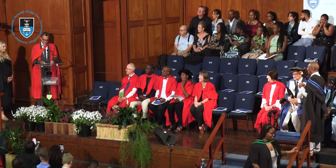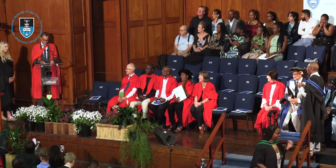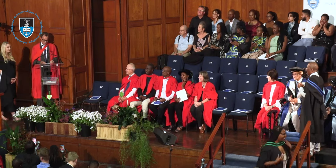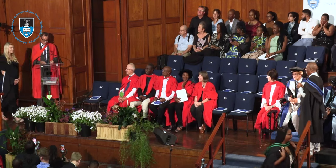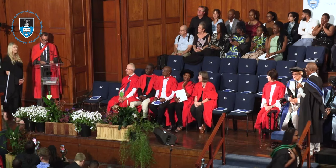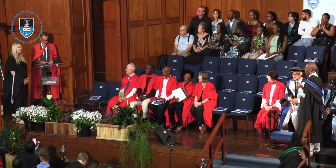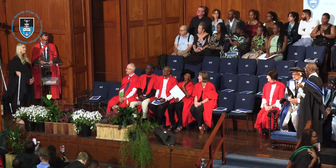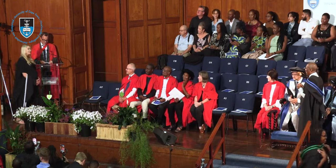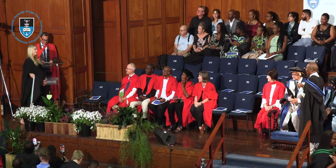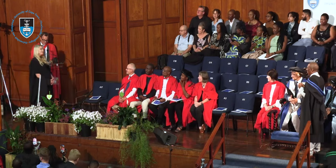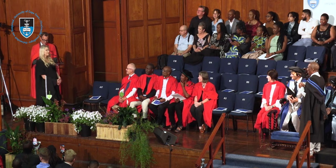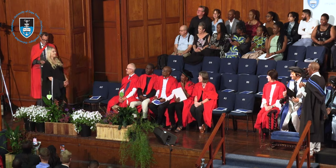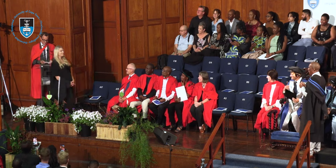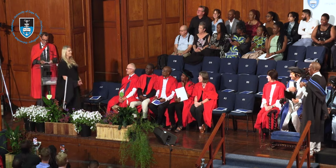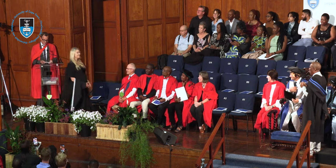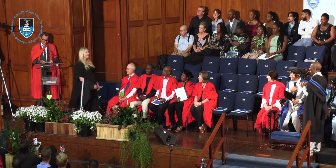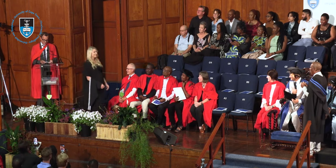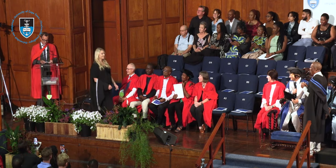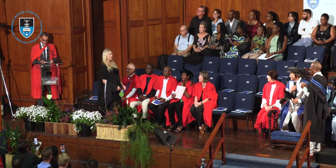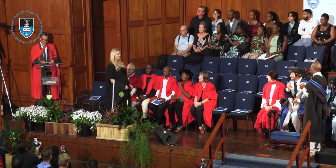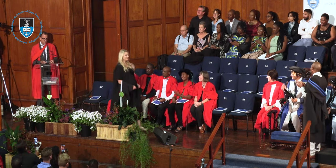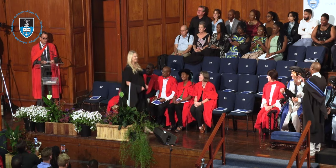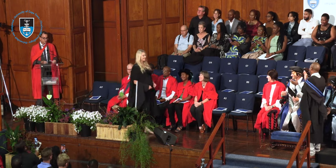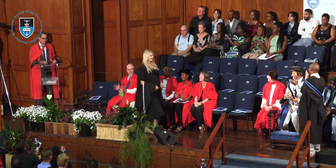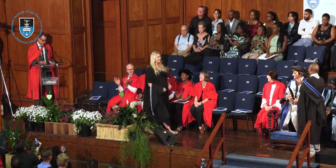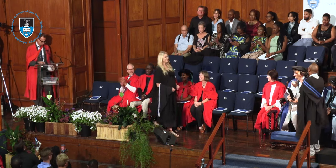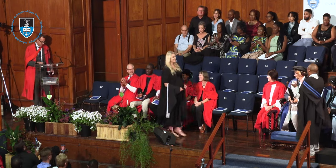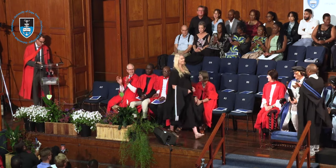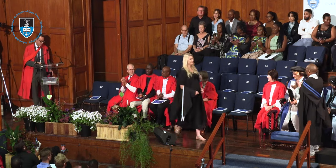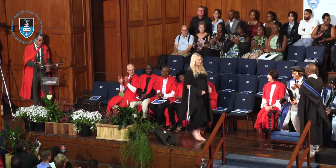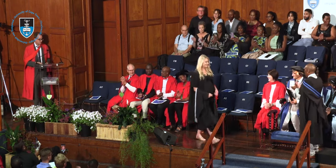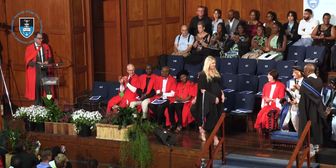for a Master of Science and Property Studies, Ashley Milne Butler.